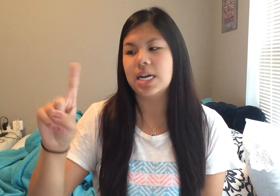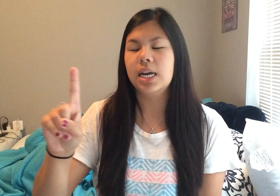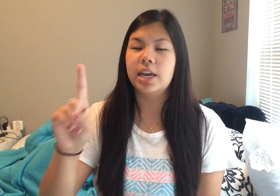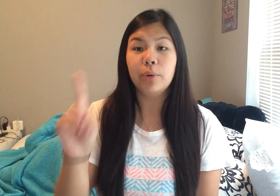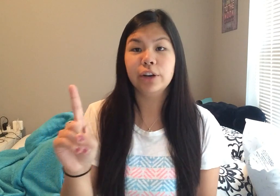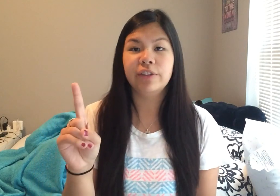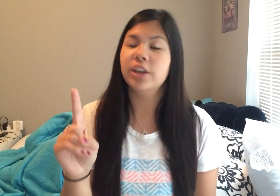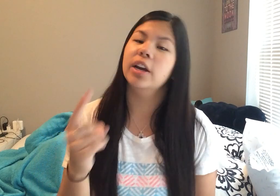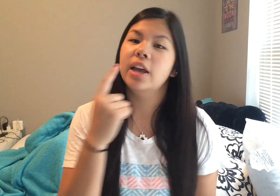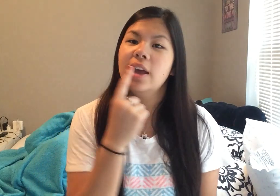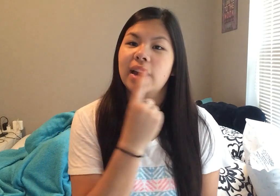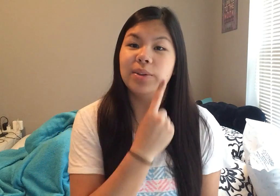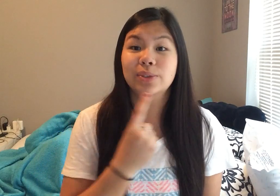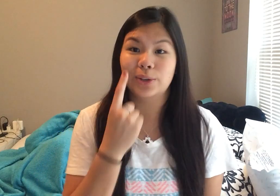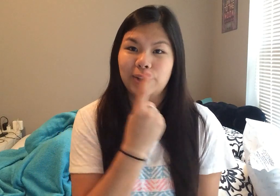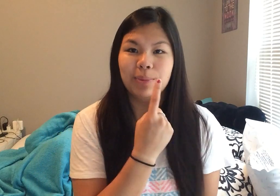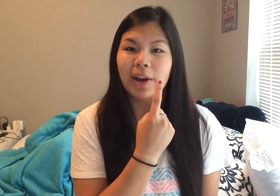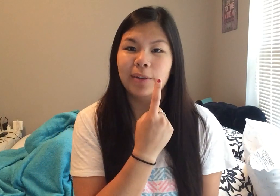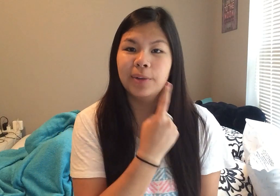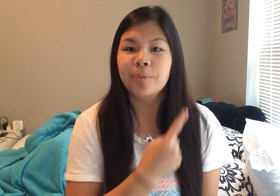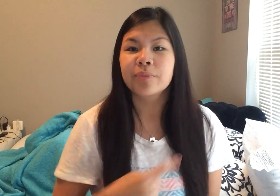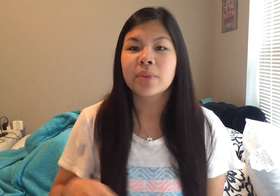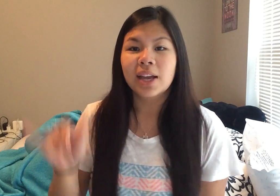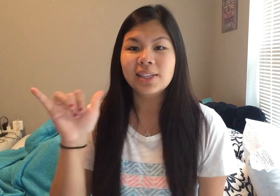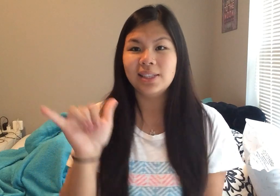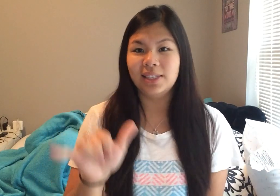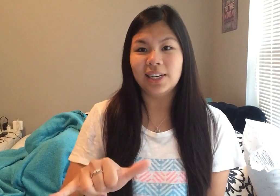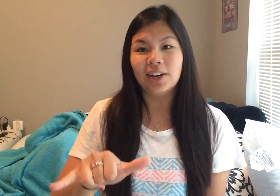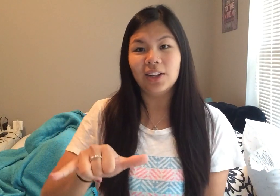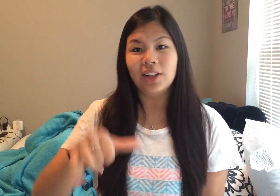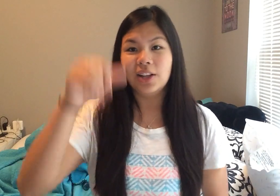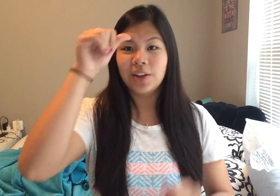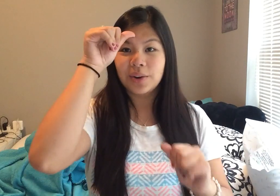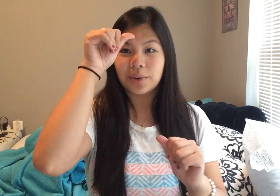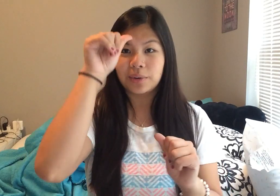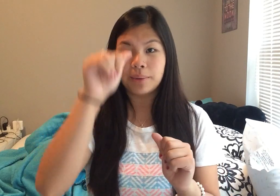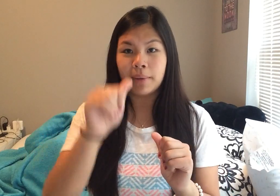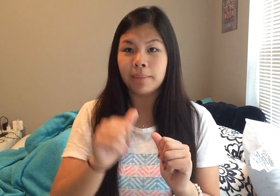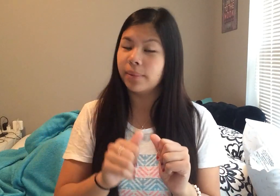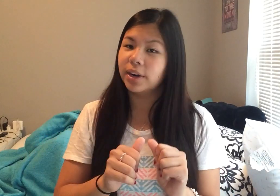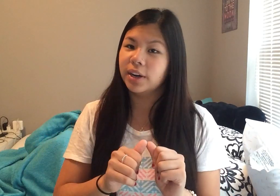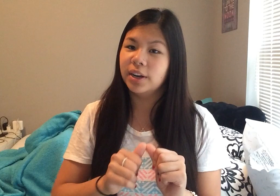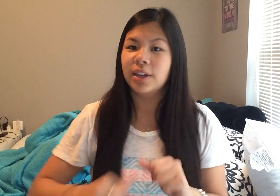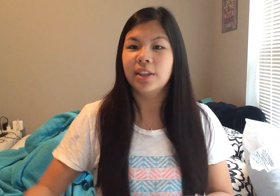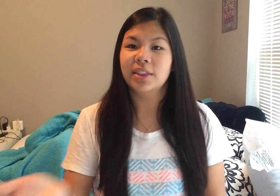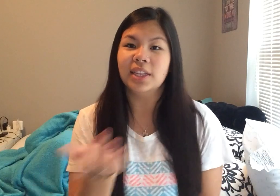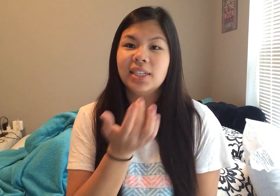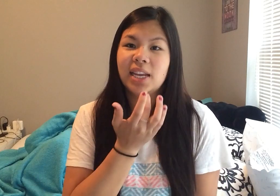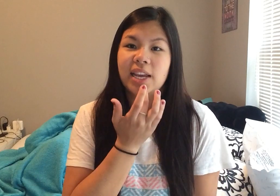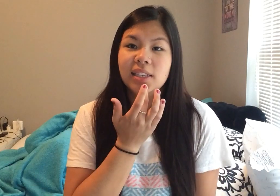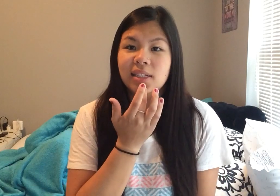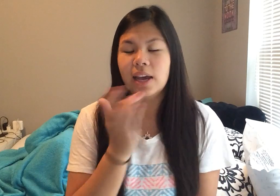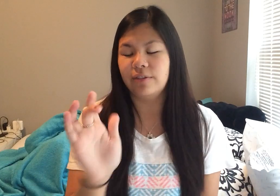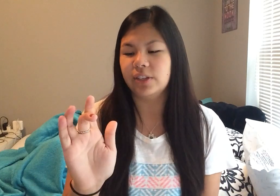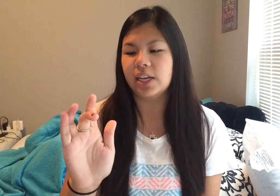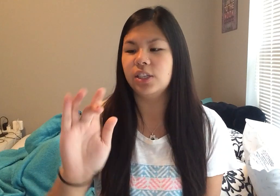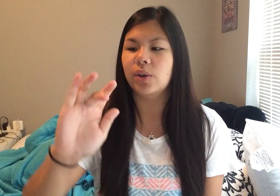a pointer finger and you circle your mouth. Still remember the taste, and for taste you kind